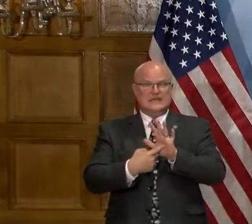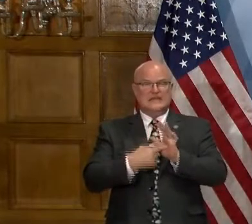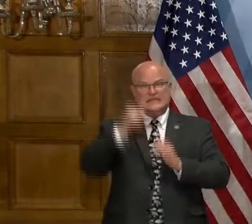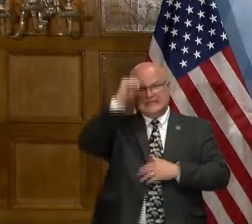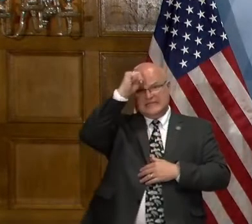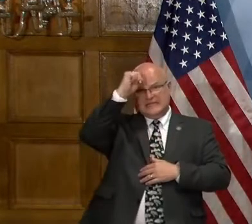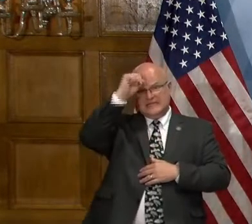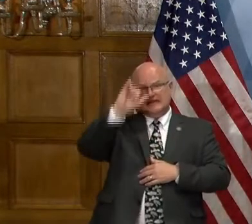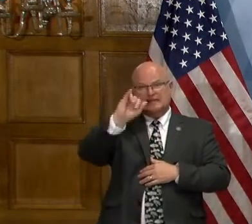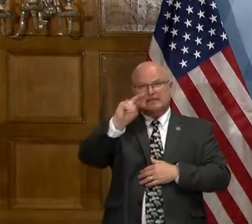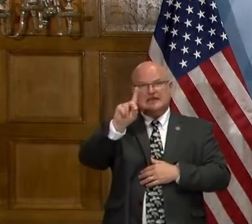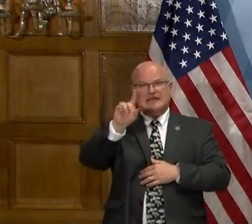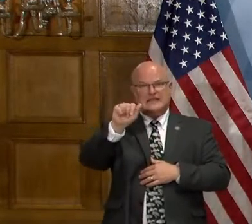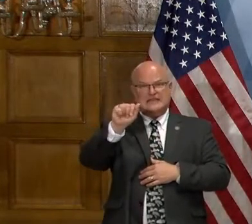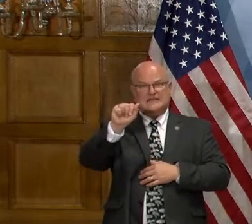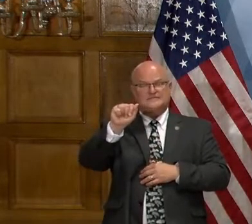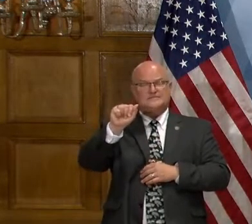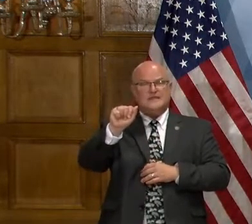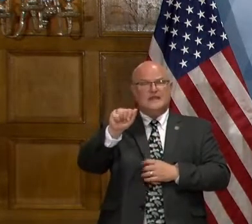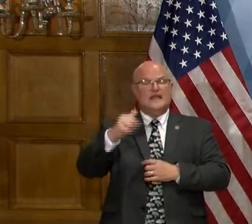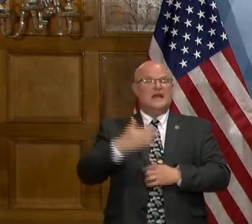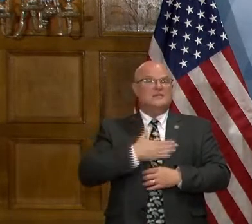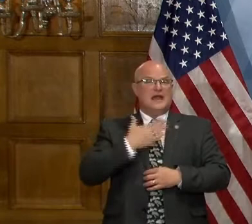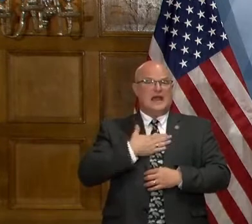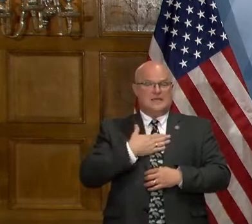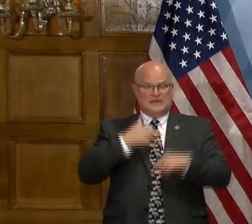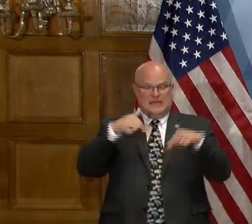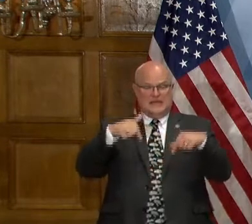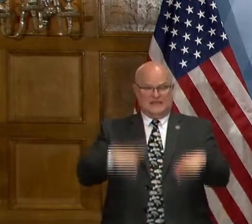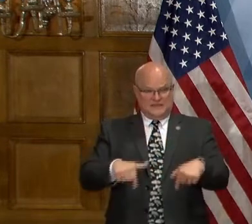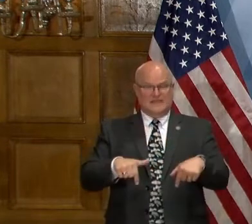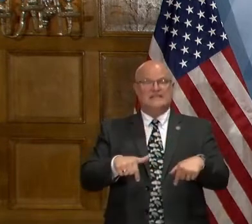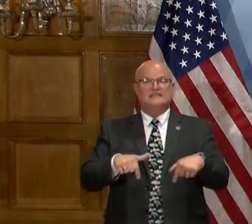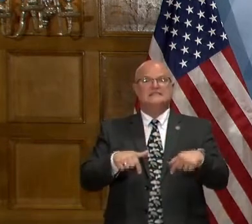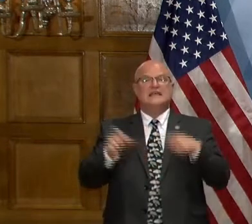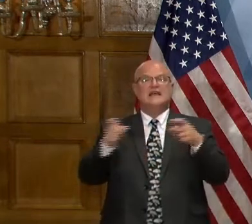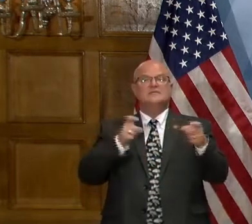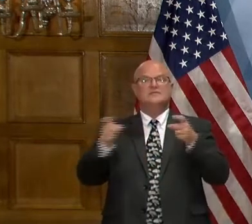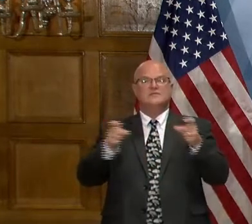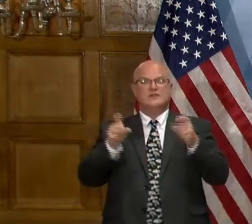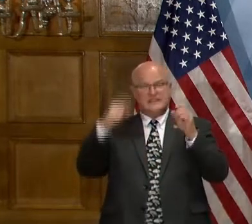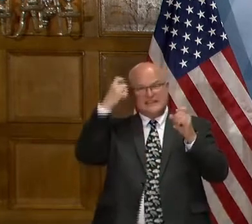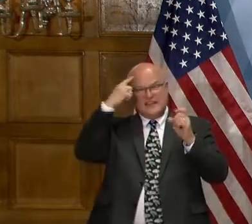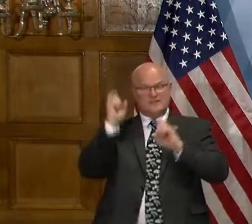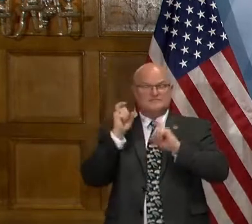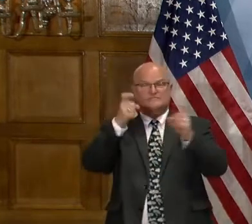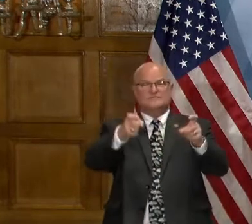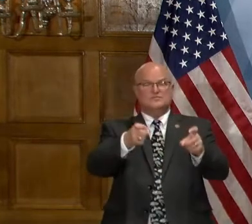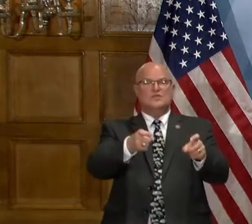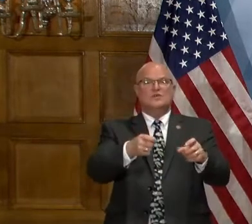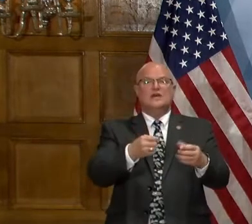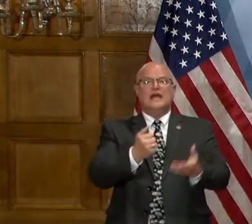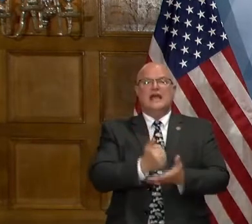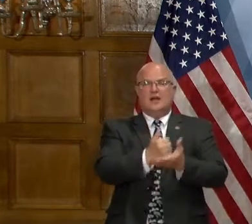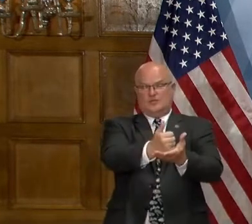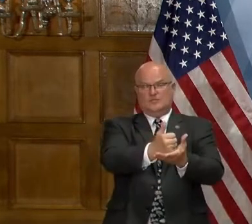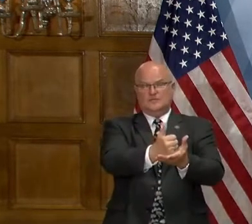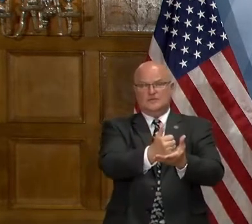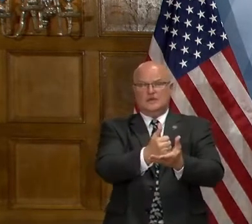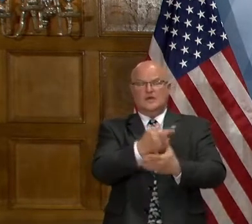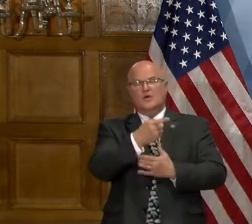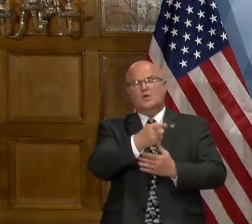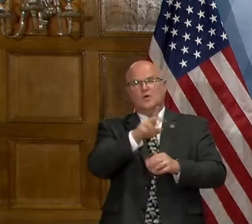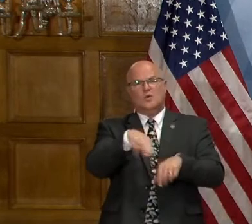India. And I'm grateful that this administration is providing relief to them, but clearly they have been challenged,